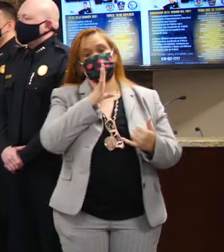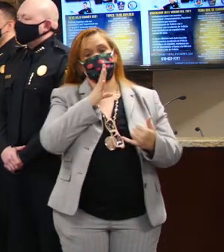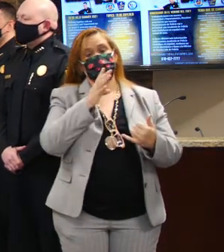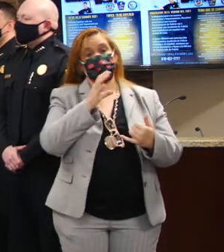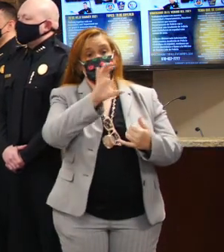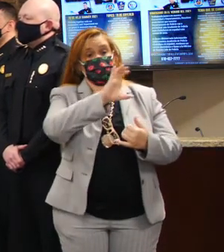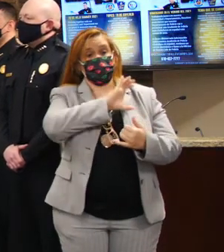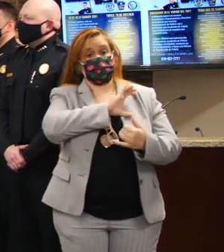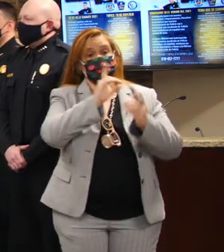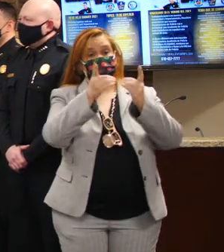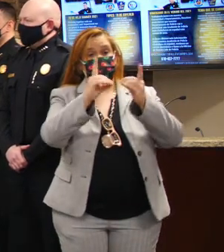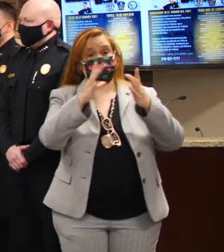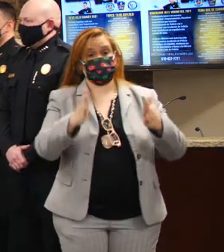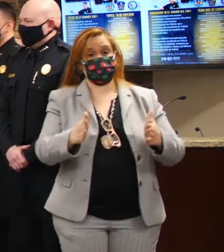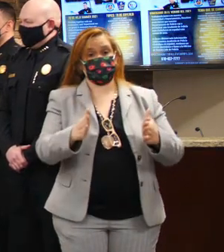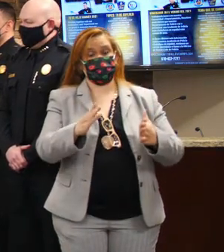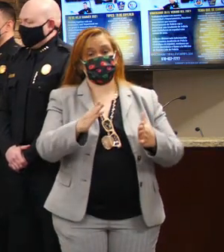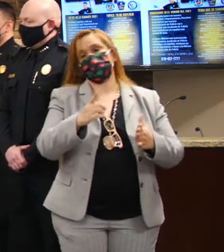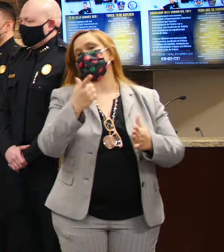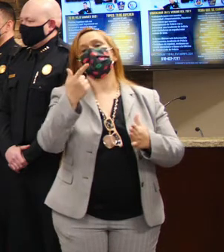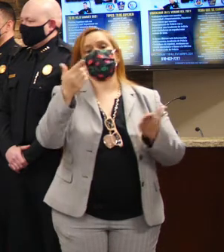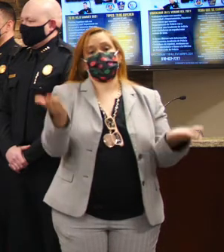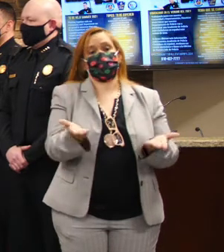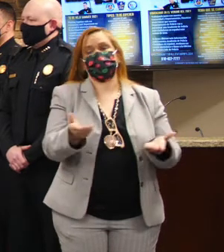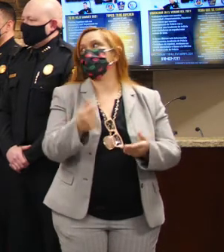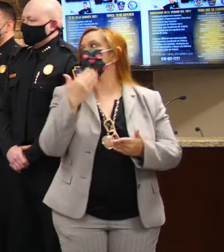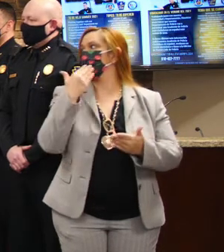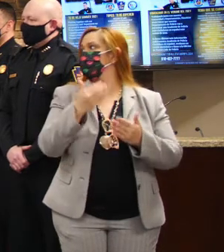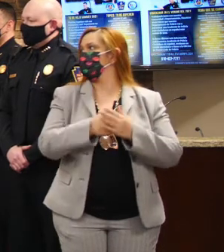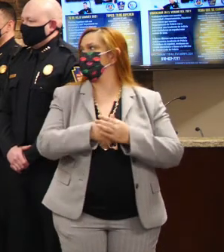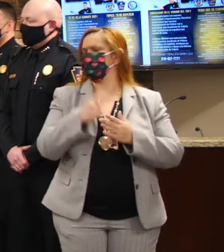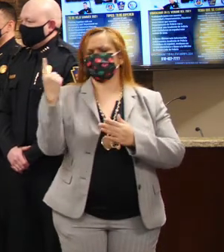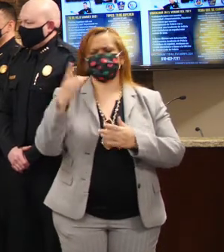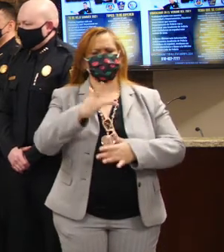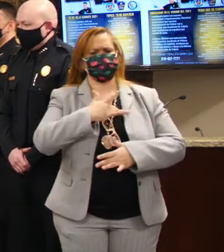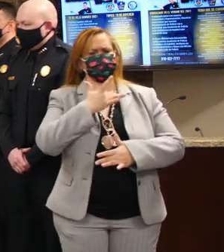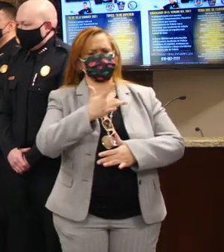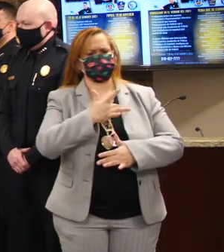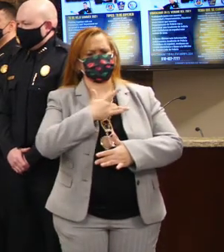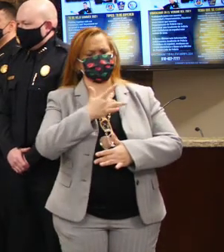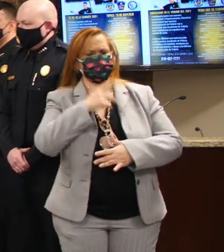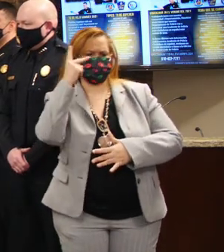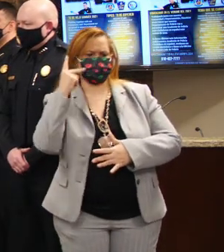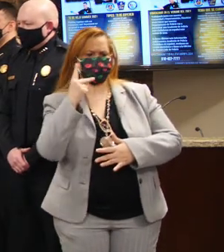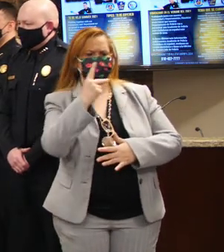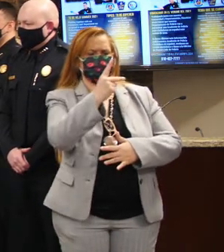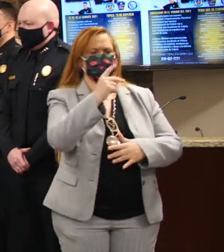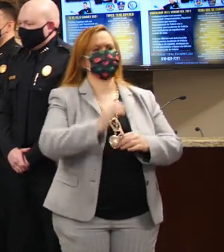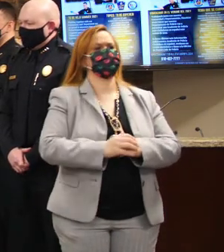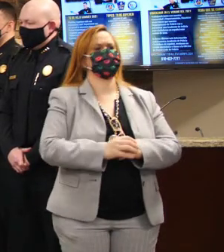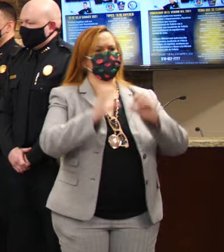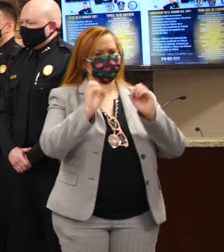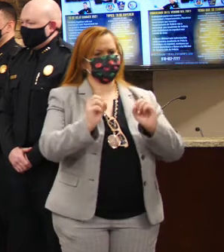enforcement, I can tell you I had the opportunity and the pleasure of working with a number of these Latino officers.